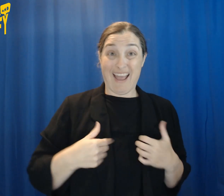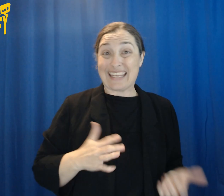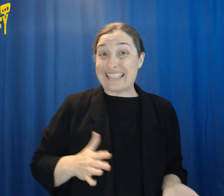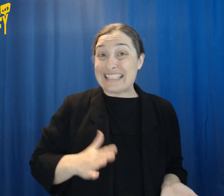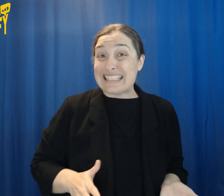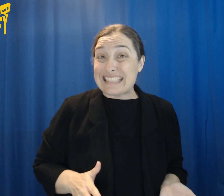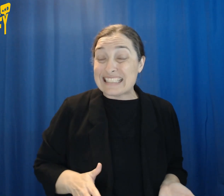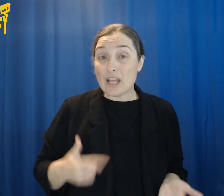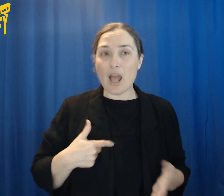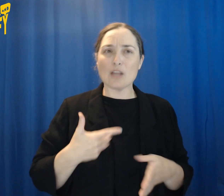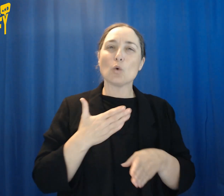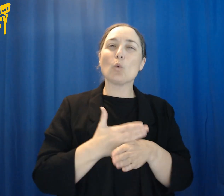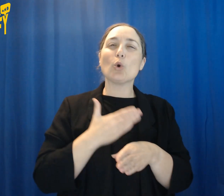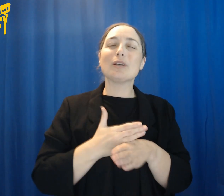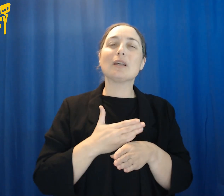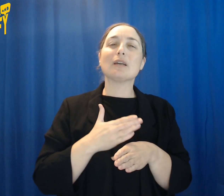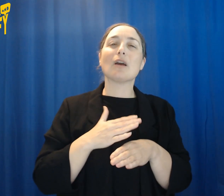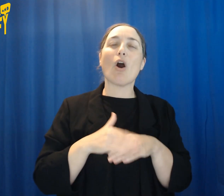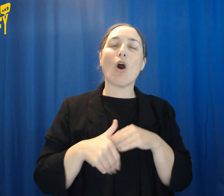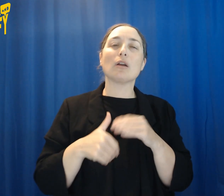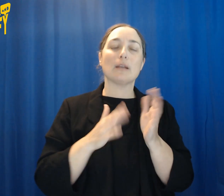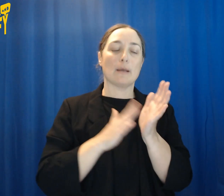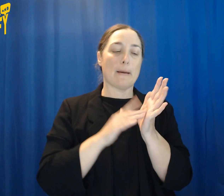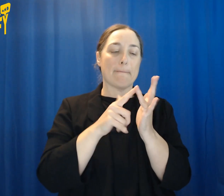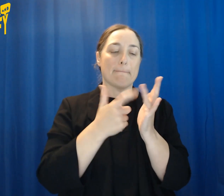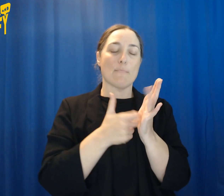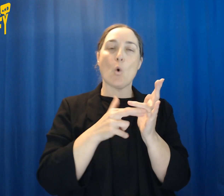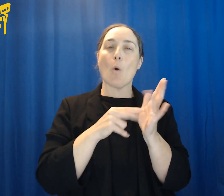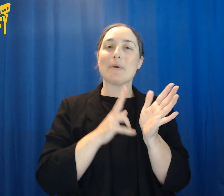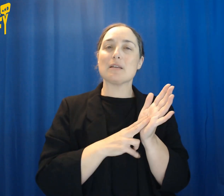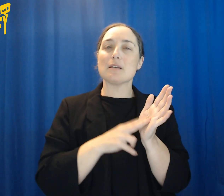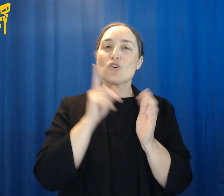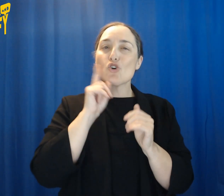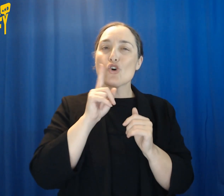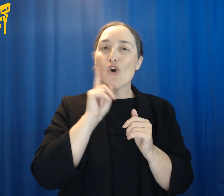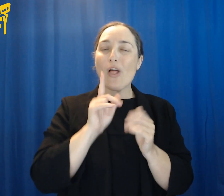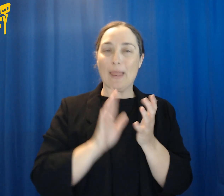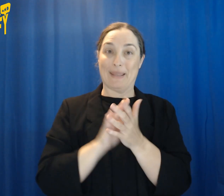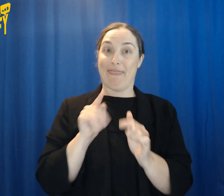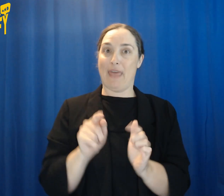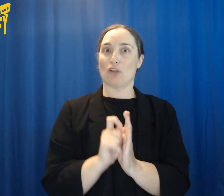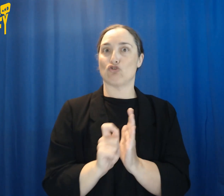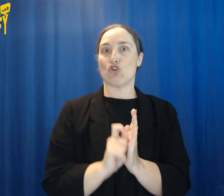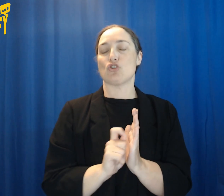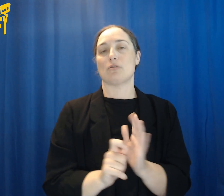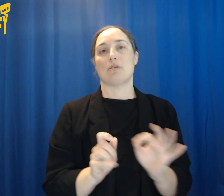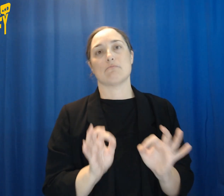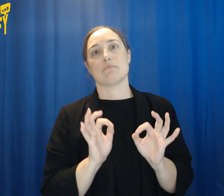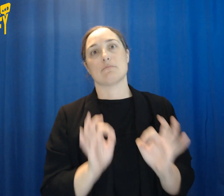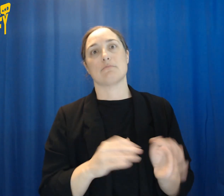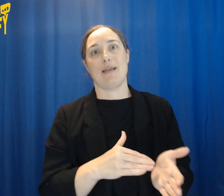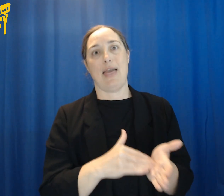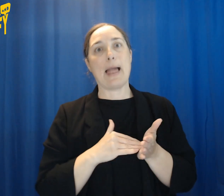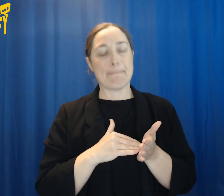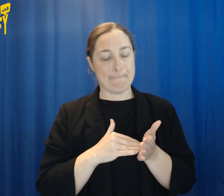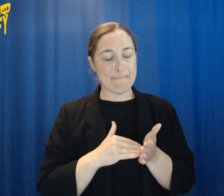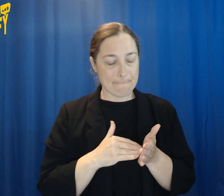working on Mormon Girl and whatever. And so I really wanted to have that to just jog my memory because to